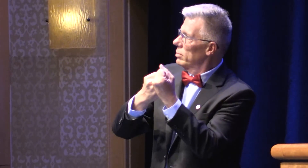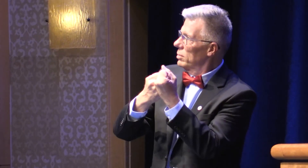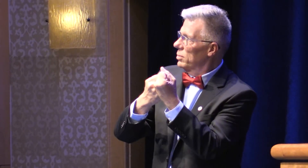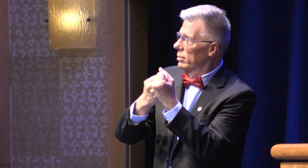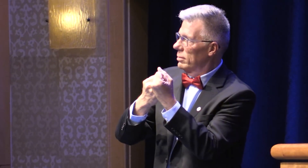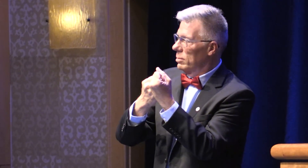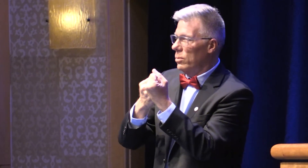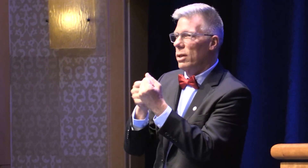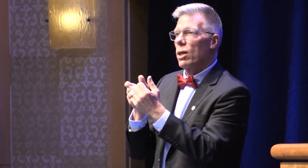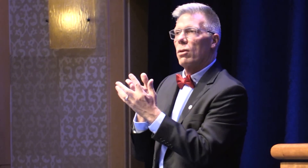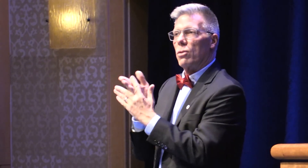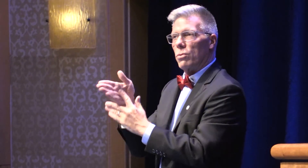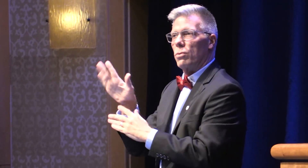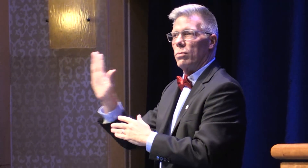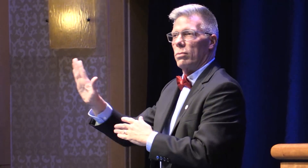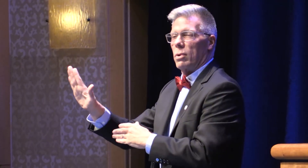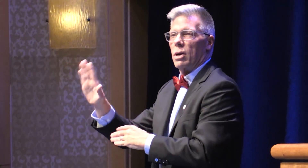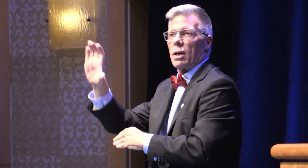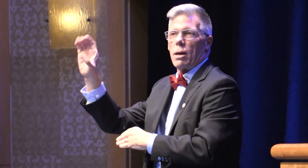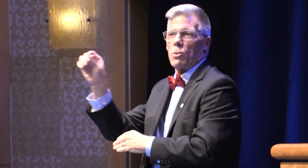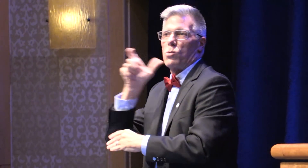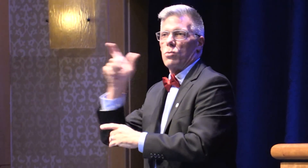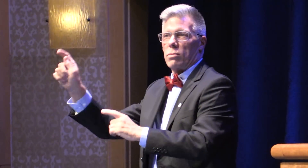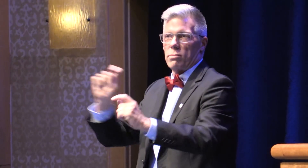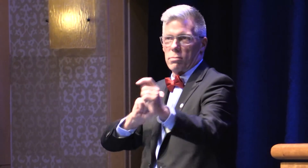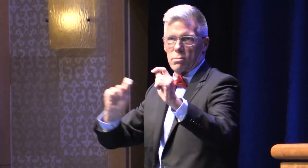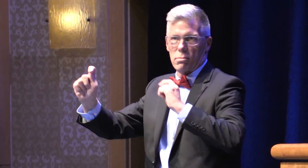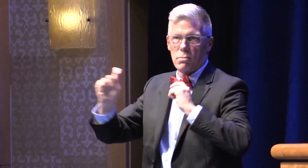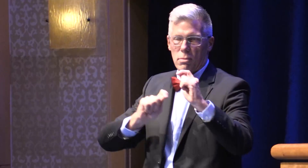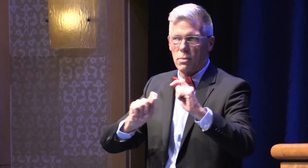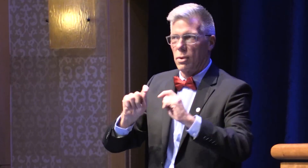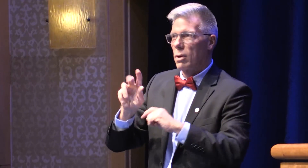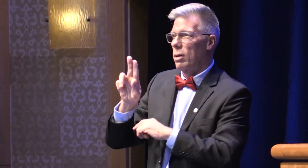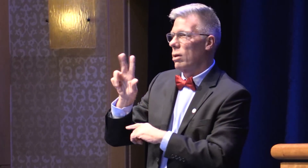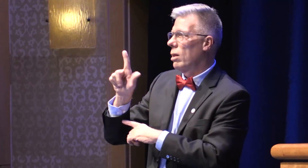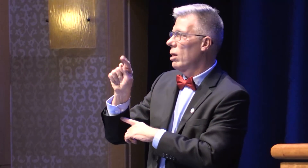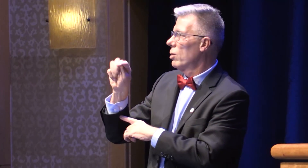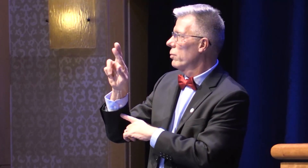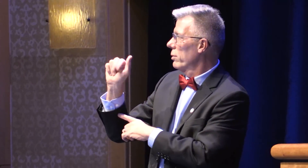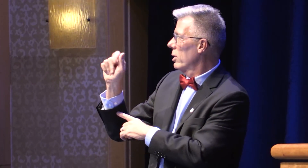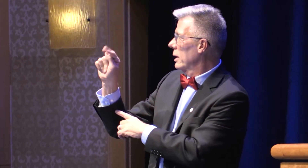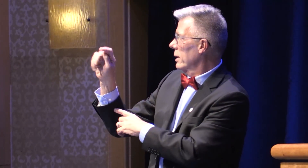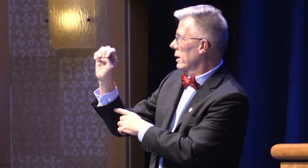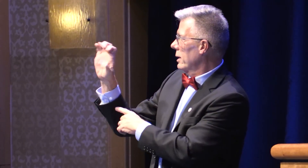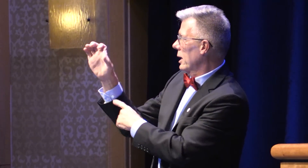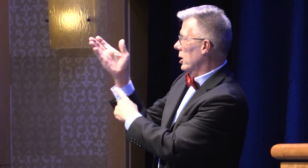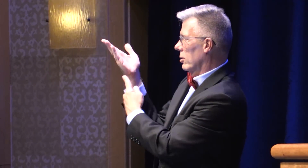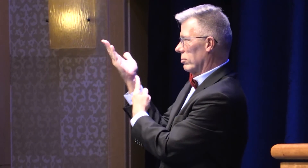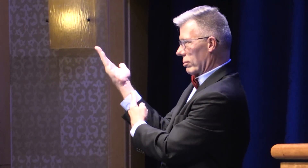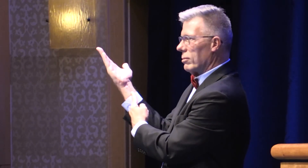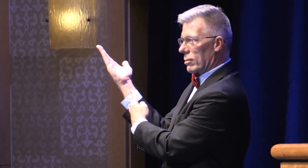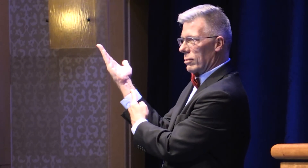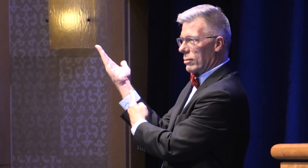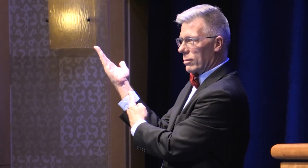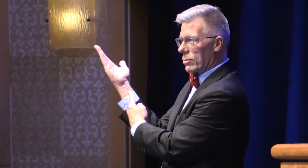those, and TDI has gotten contributions from some wonderful